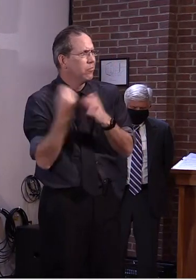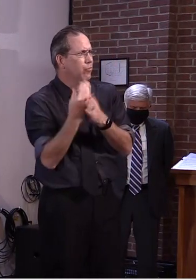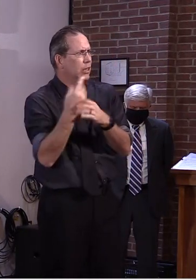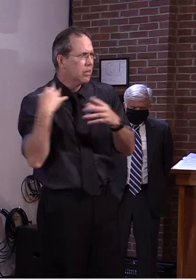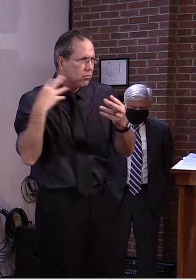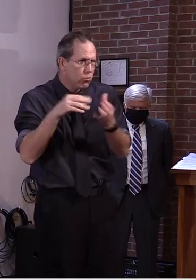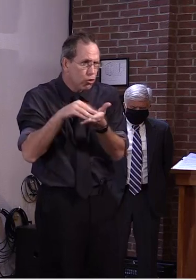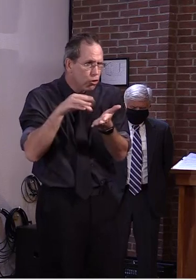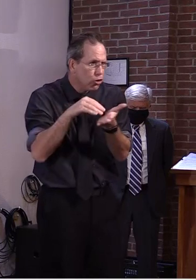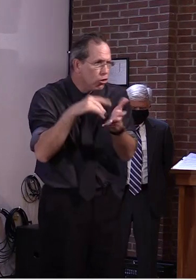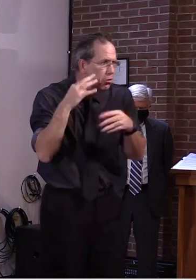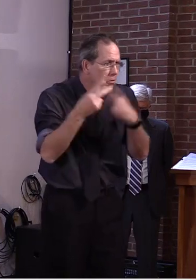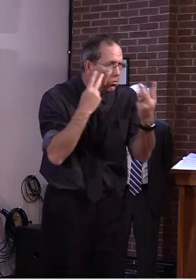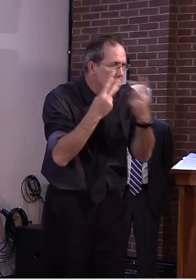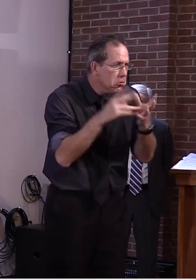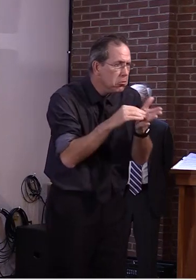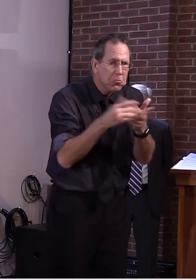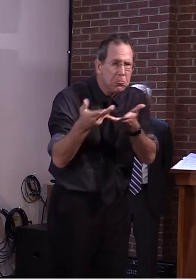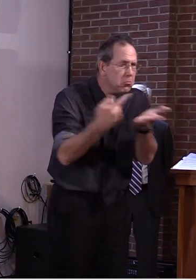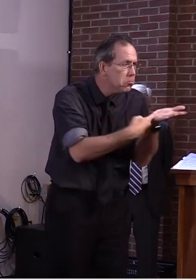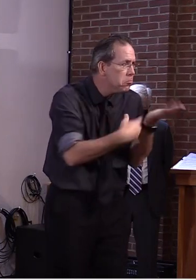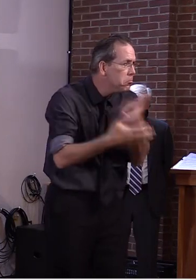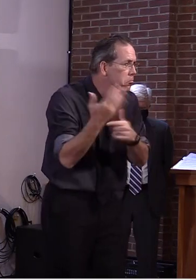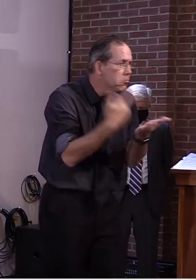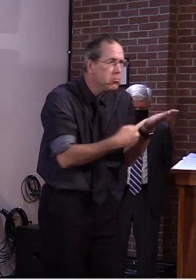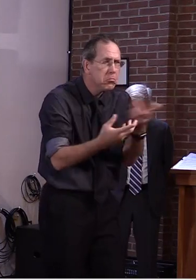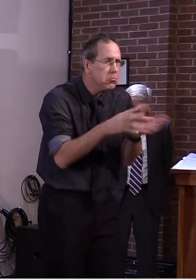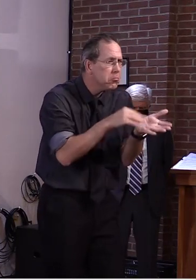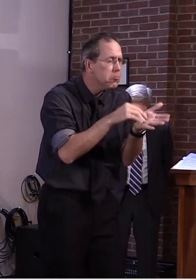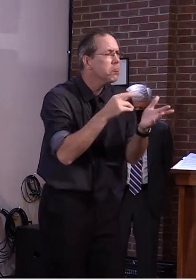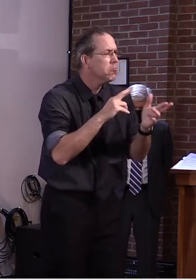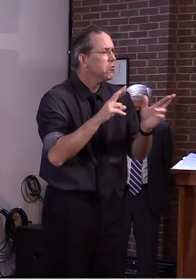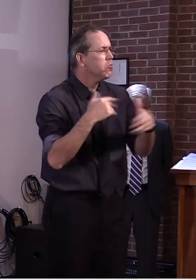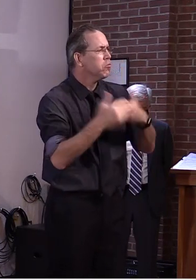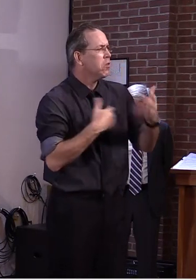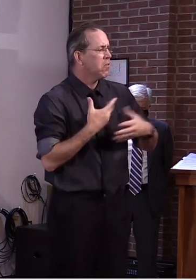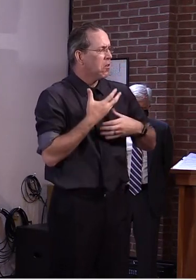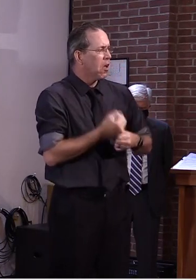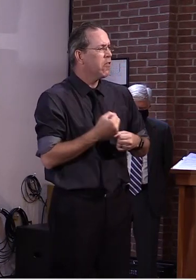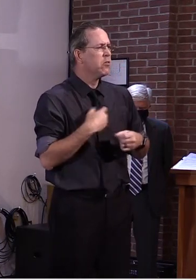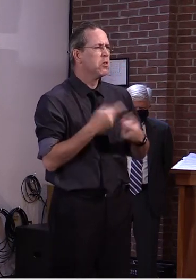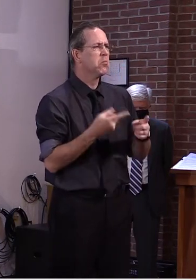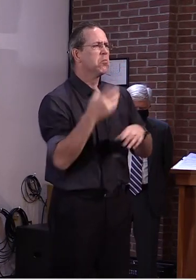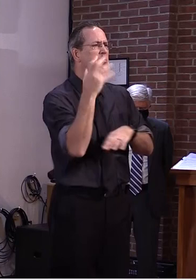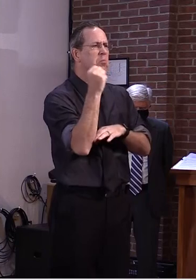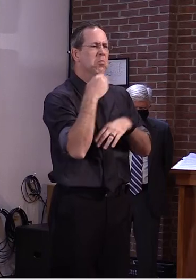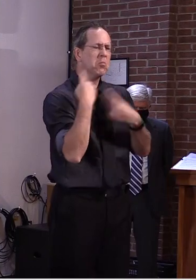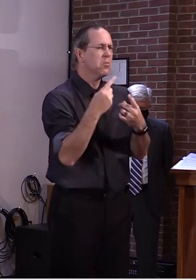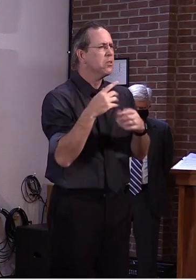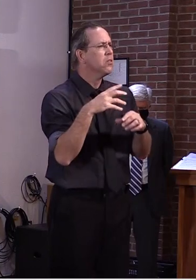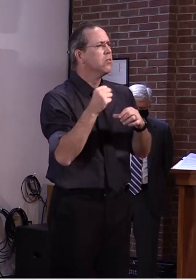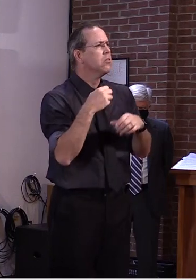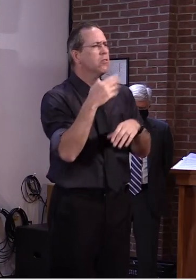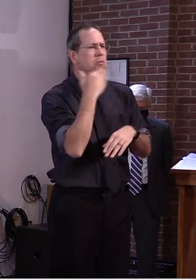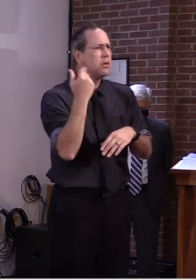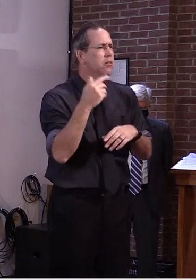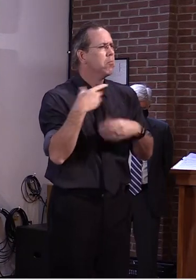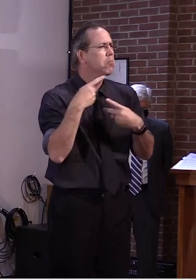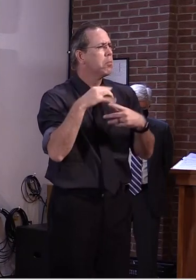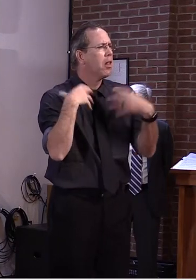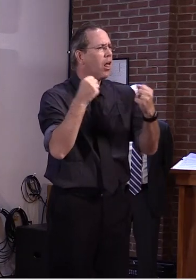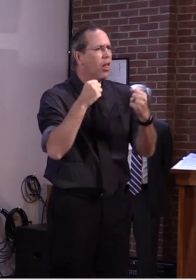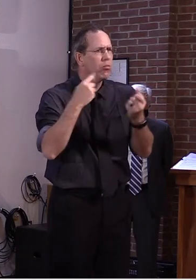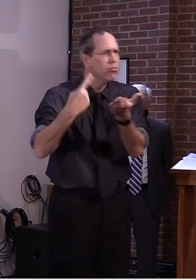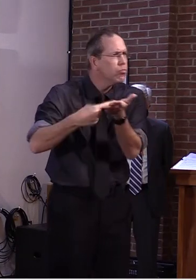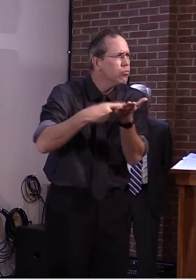Excuse me. Our plans are grounded in the best public health information available and designed to ensure the safety of our students and staff.